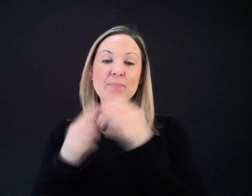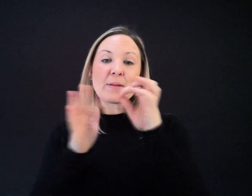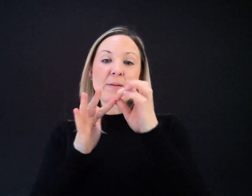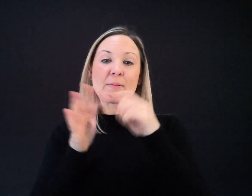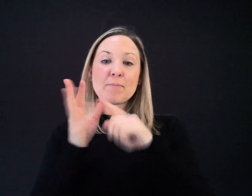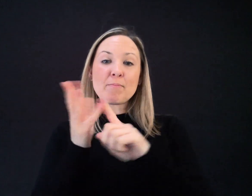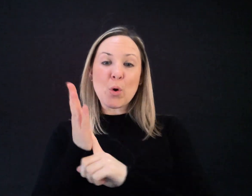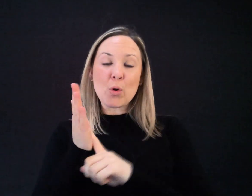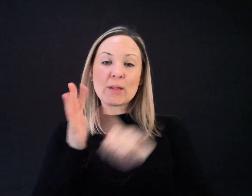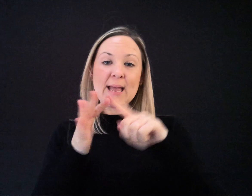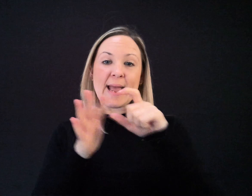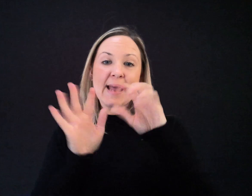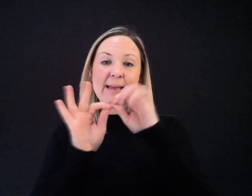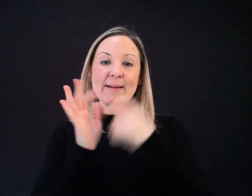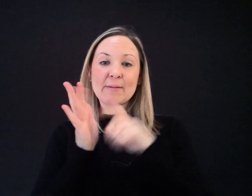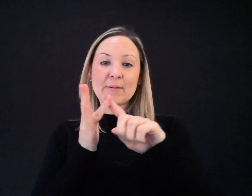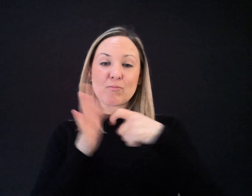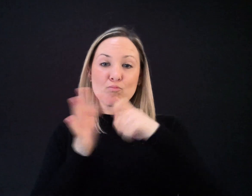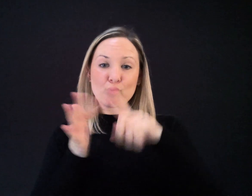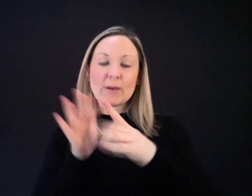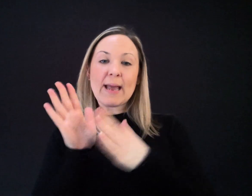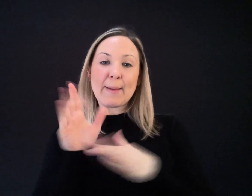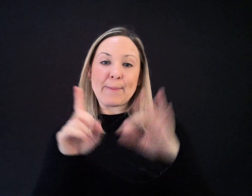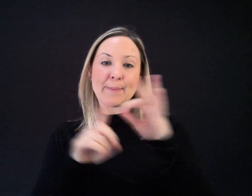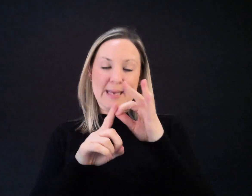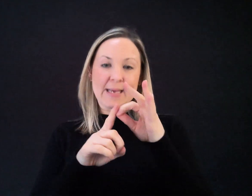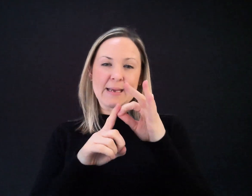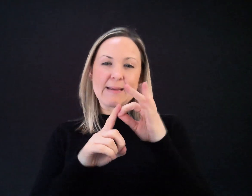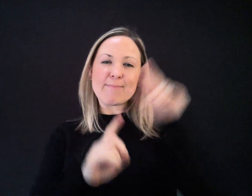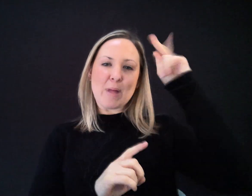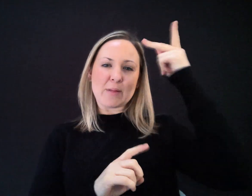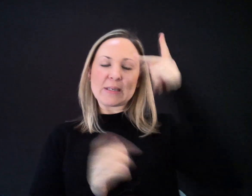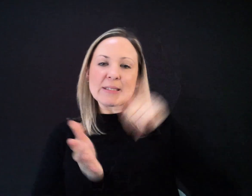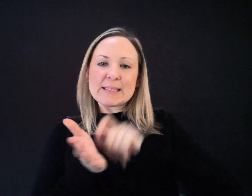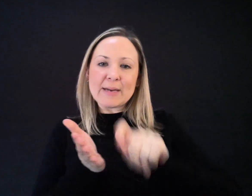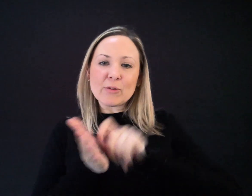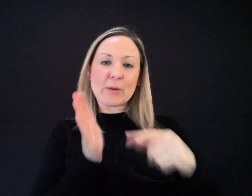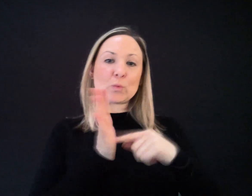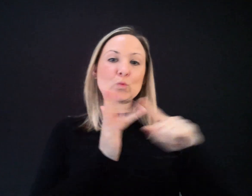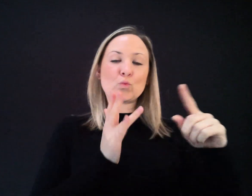Edbrook, MP, Parliamentary Secretary to the Treasurer,